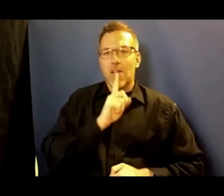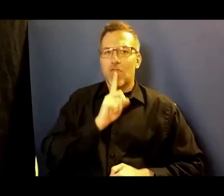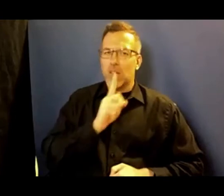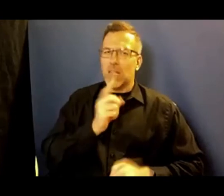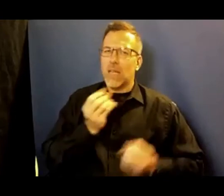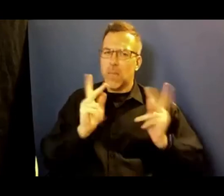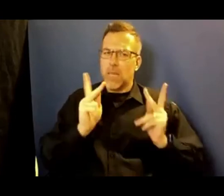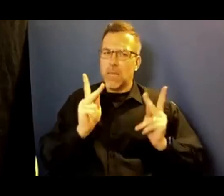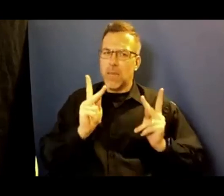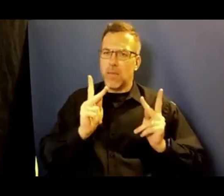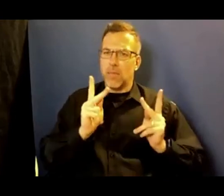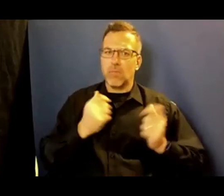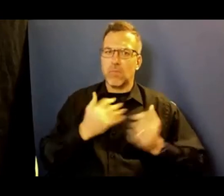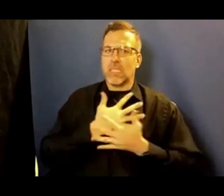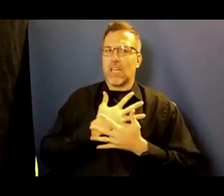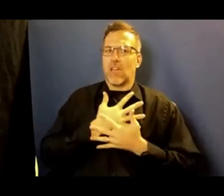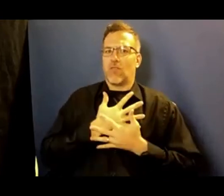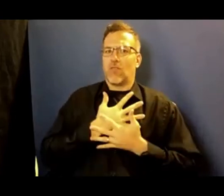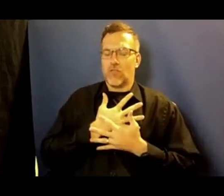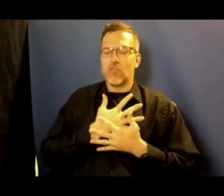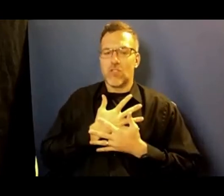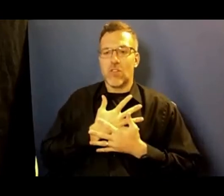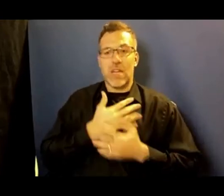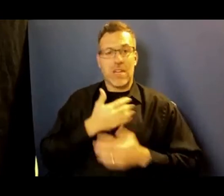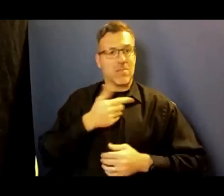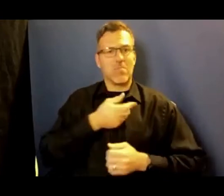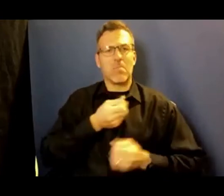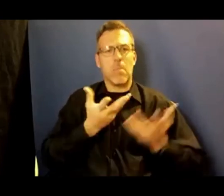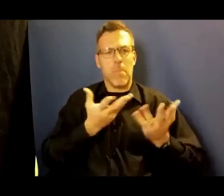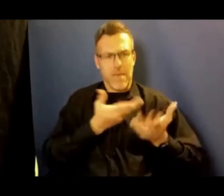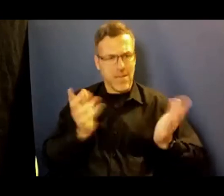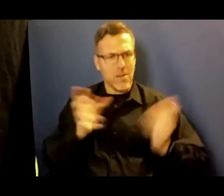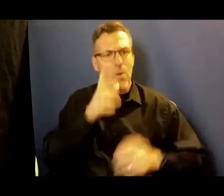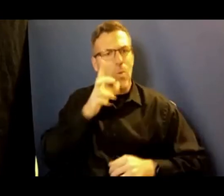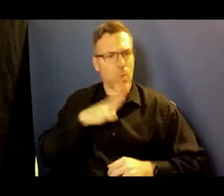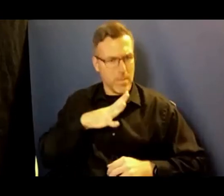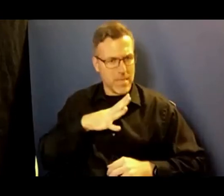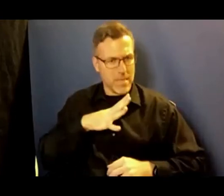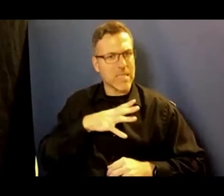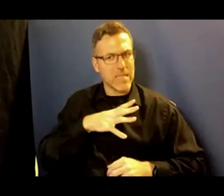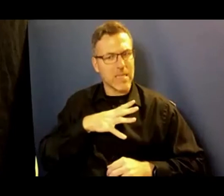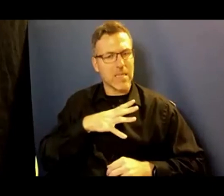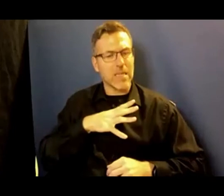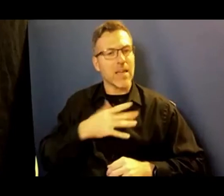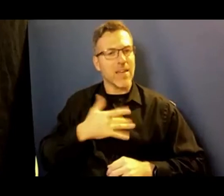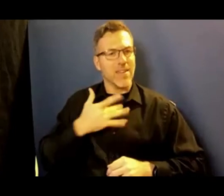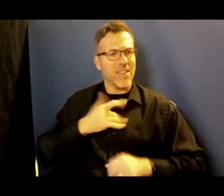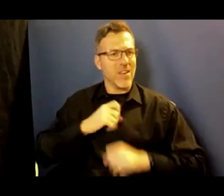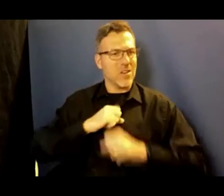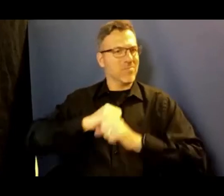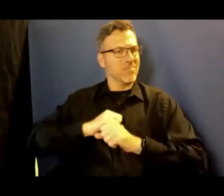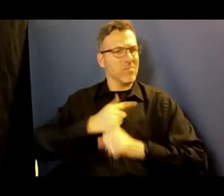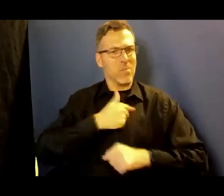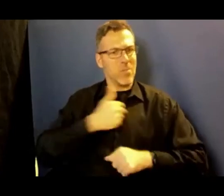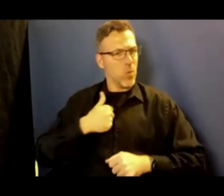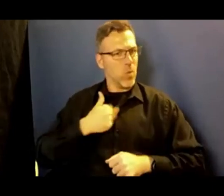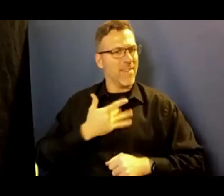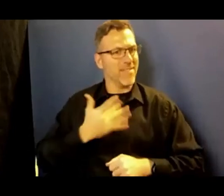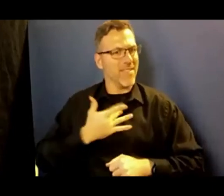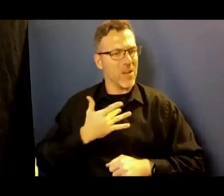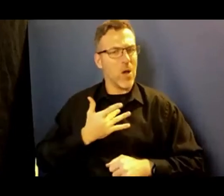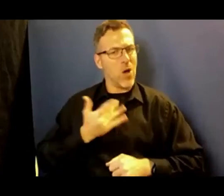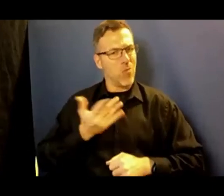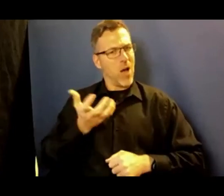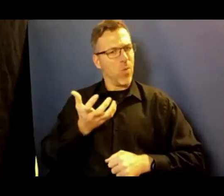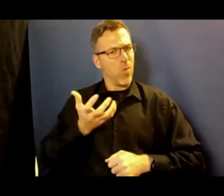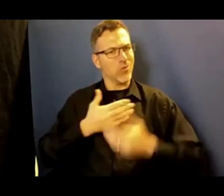think probably as a woman, and I can appreciate this, is that our fertility is almost sacred. It's a gift to be able to have kids,